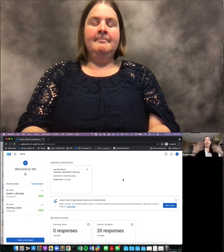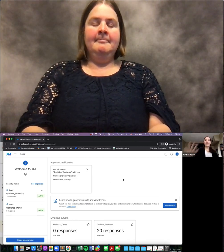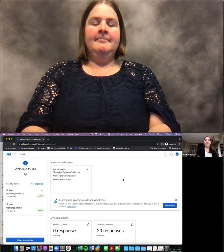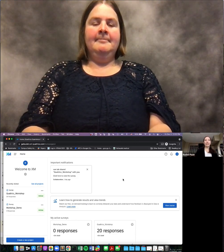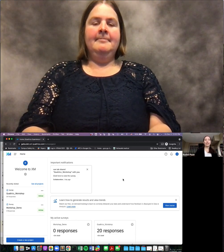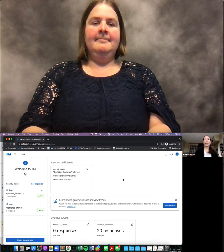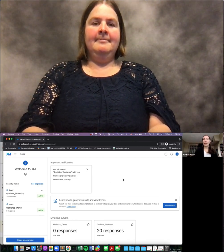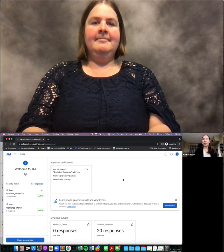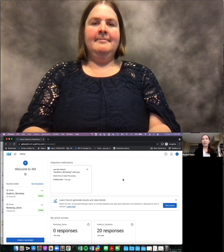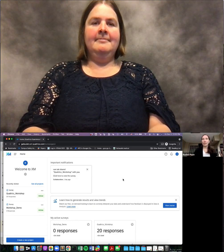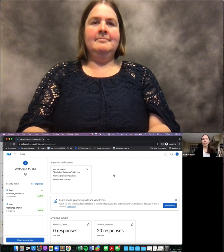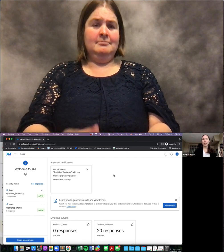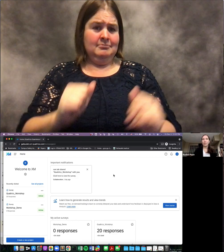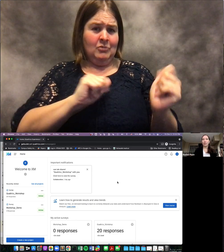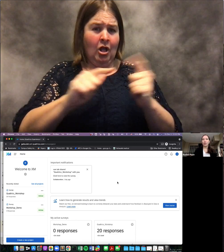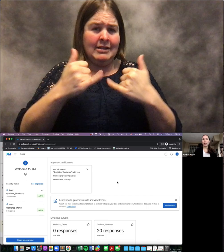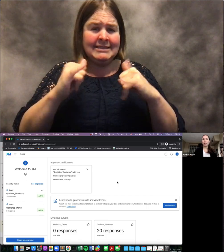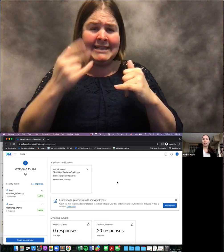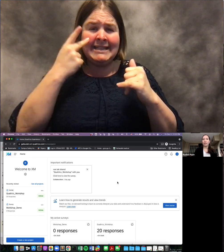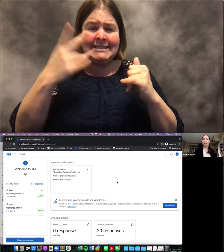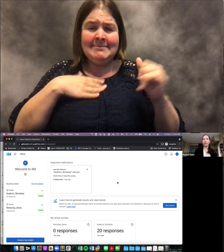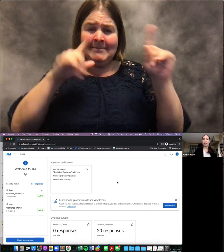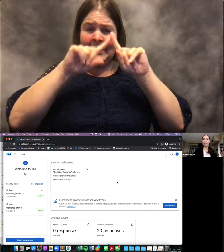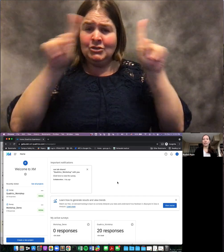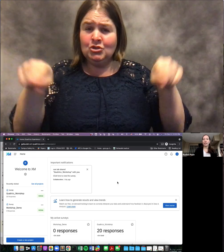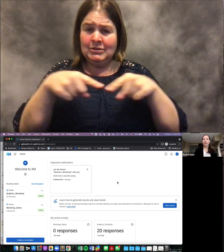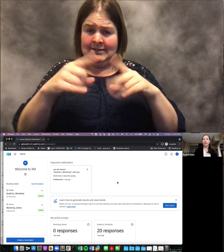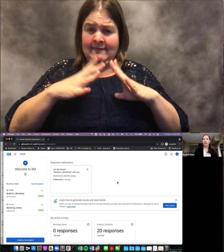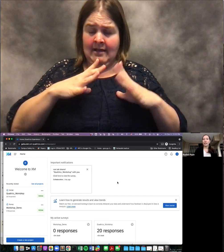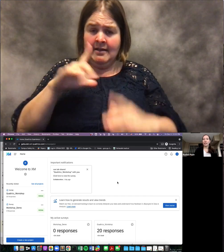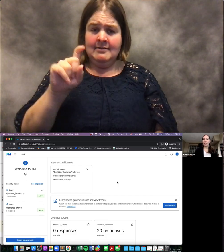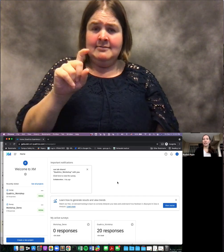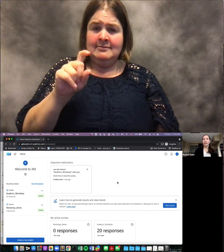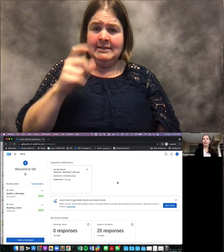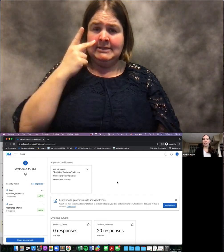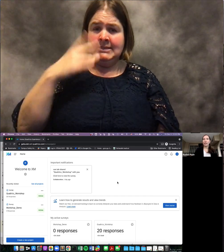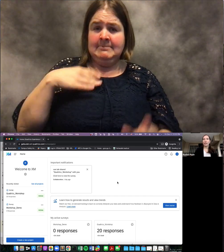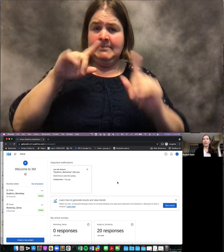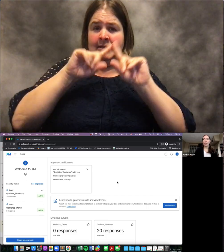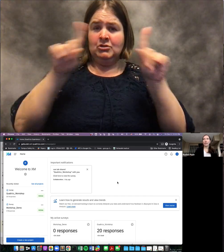So can everybody still see my screen?